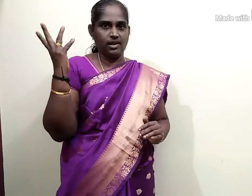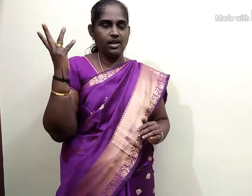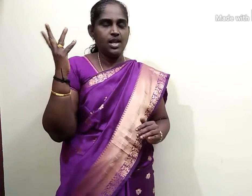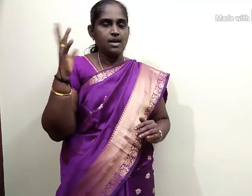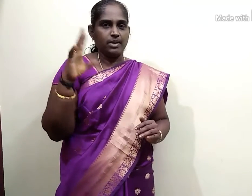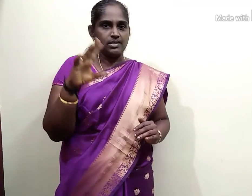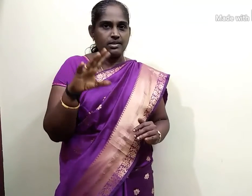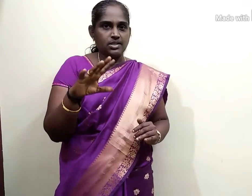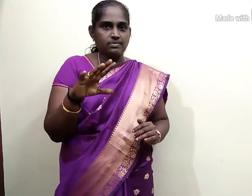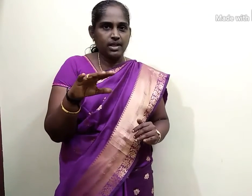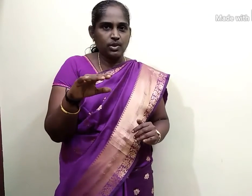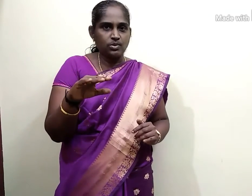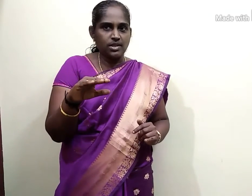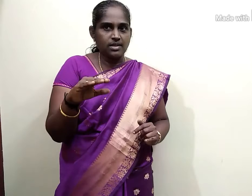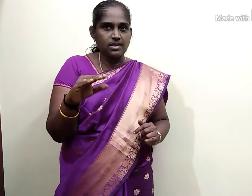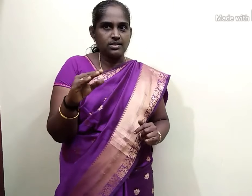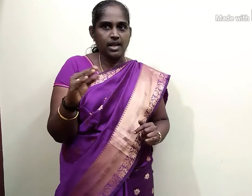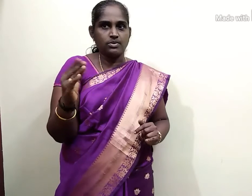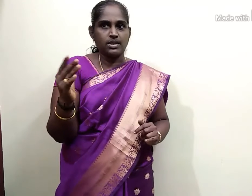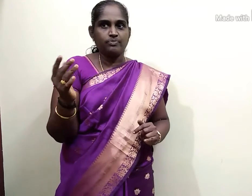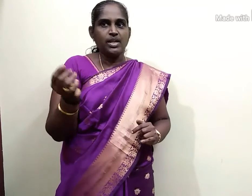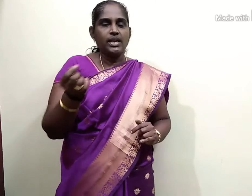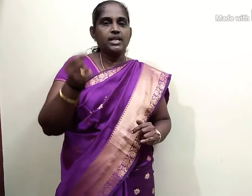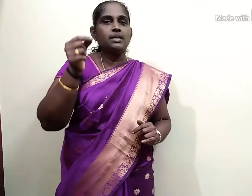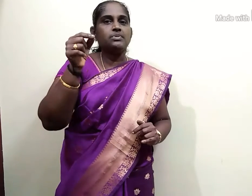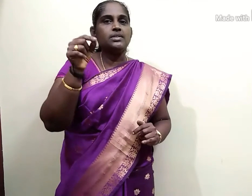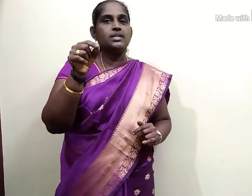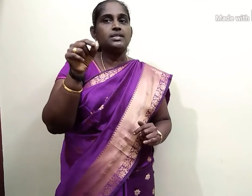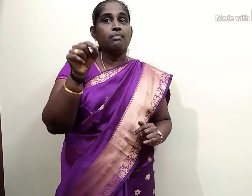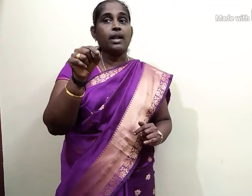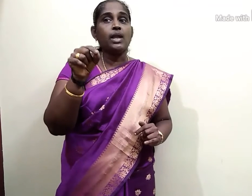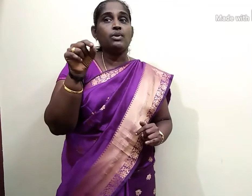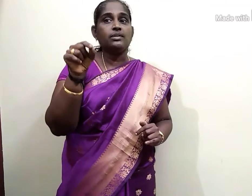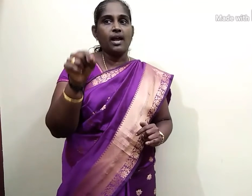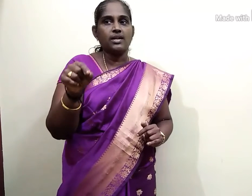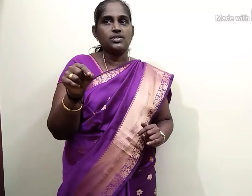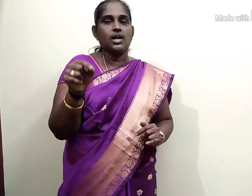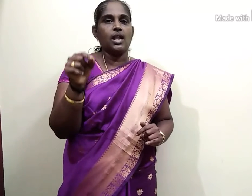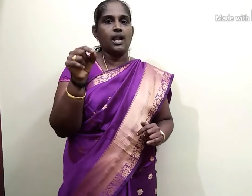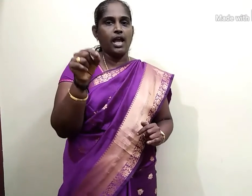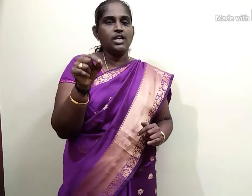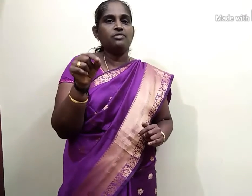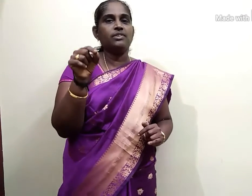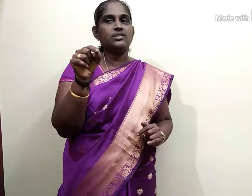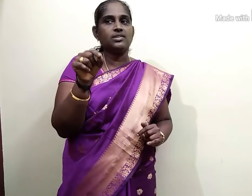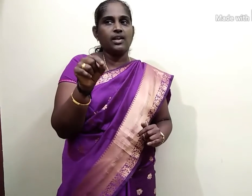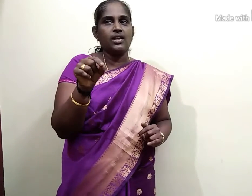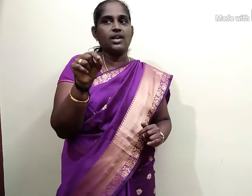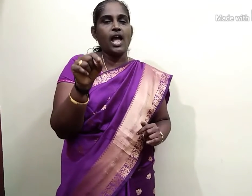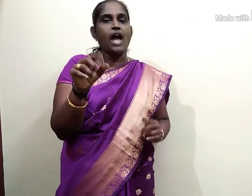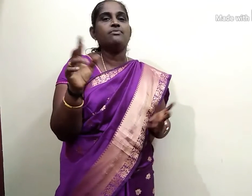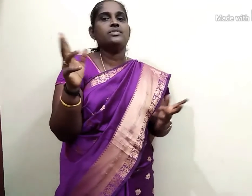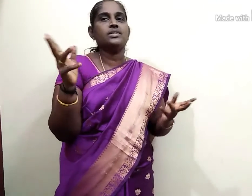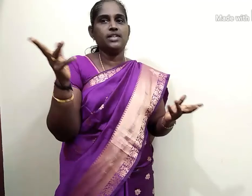Okay, prisoners were used as slaves. Egyptians believed that life is there after